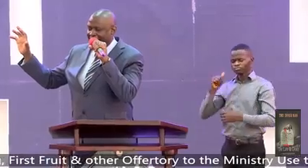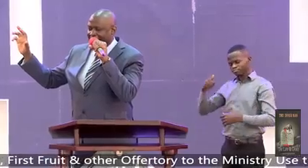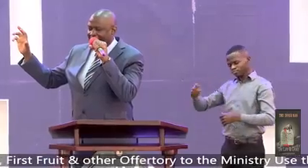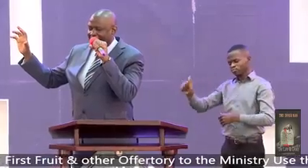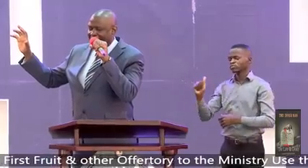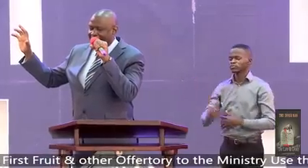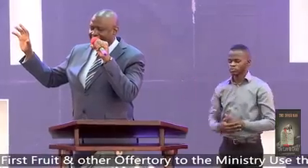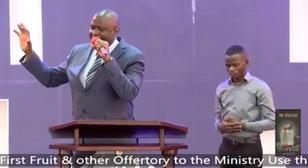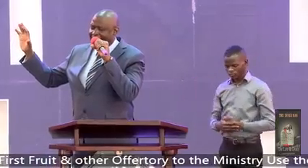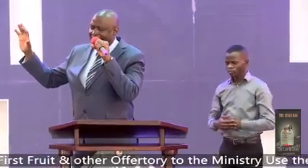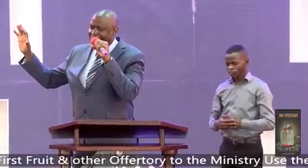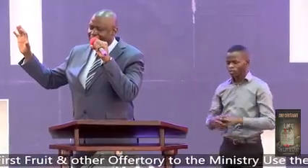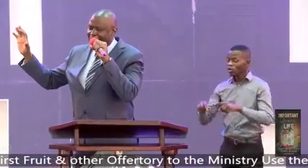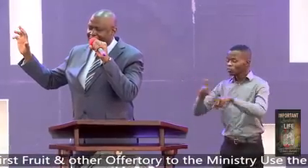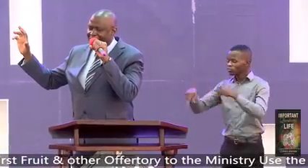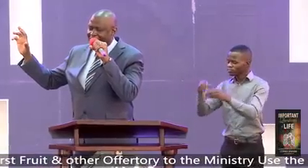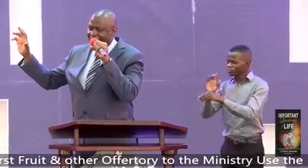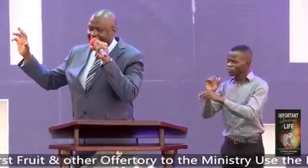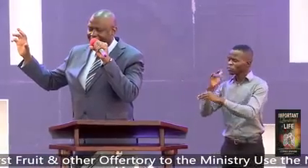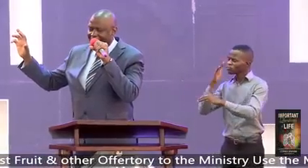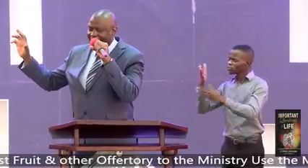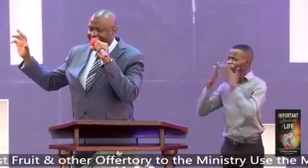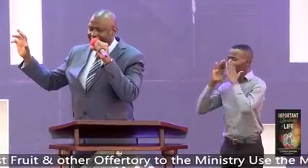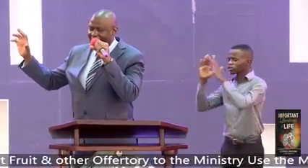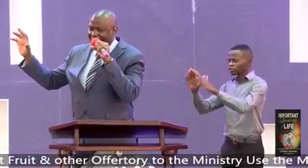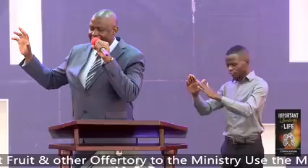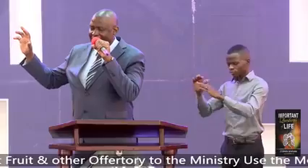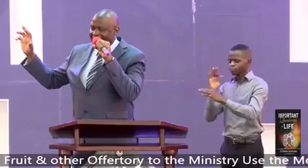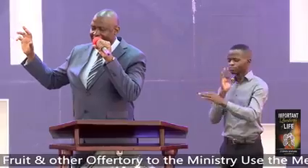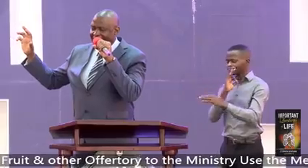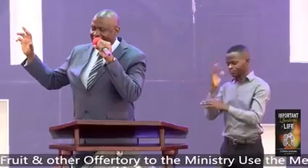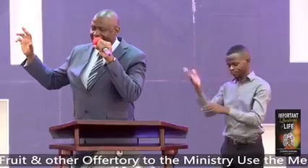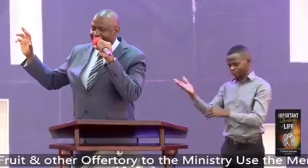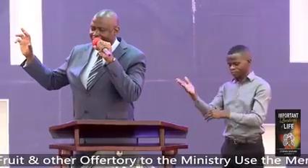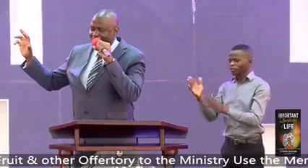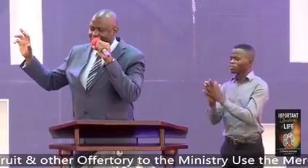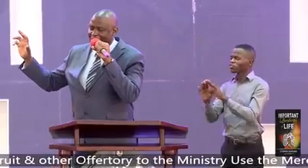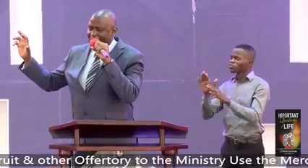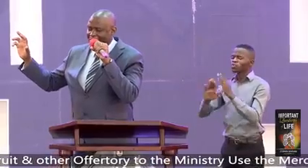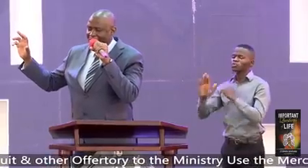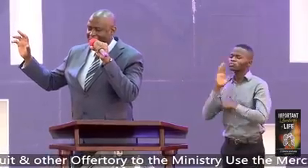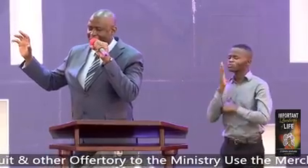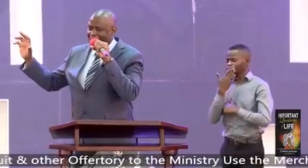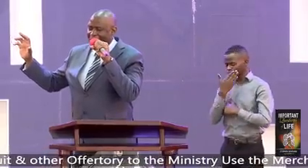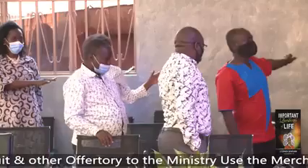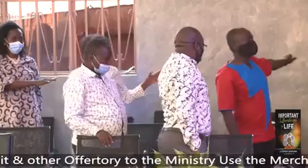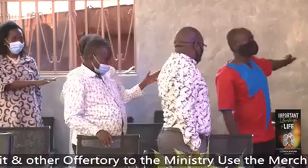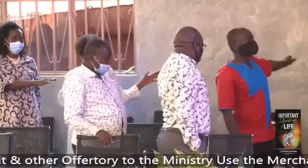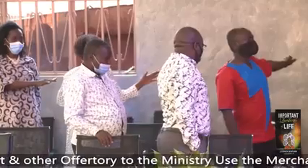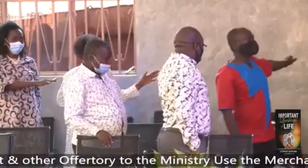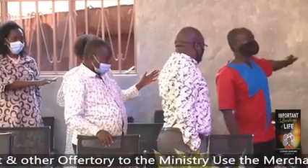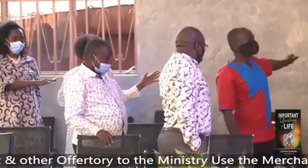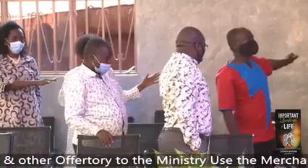message you sent to us through her. Nge kanisa tuogero mkisa kuye. As a church we speak a blessing. Nge chisacho. And your grace. Ukwe